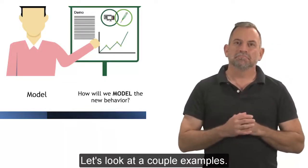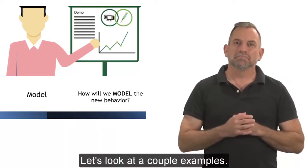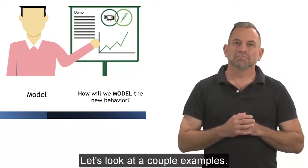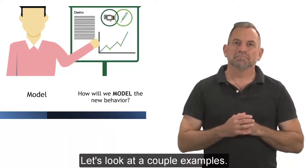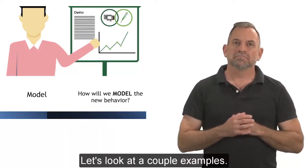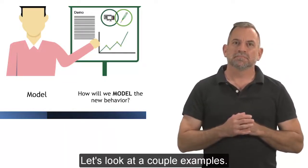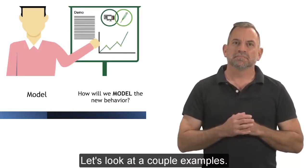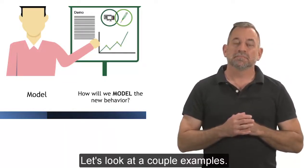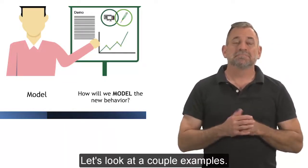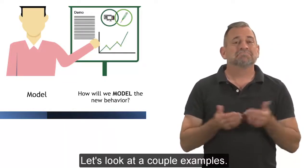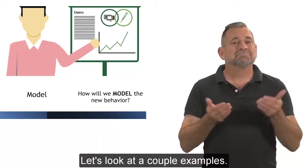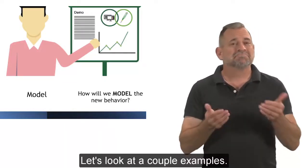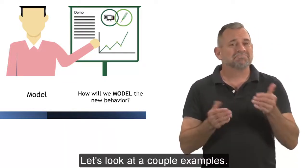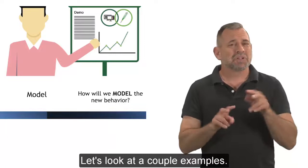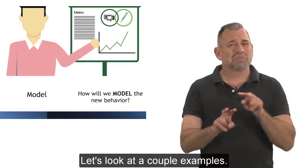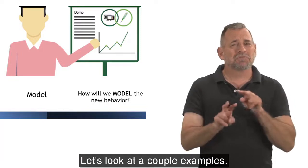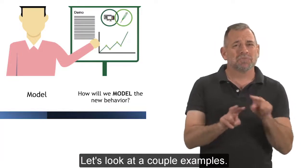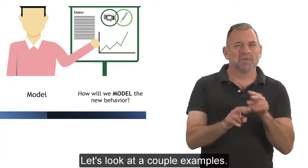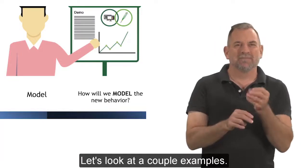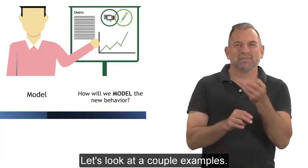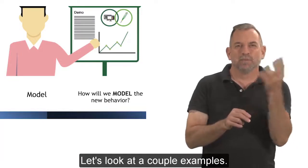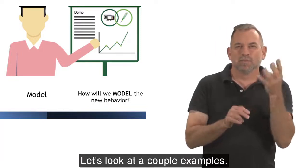Let's look at a couple examples.